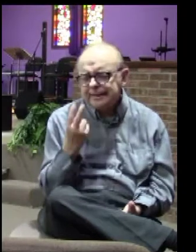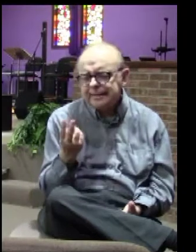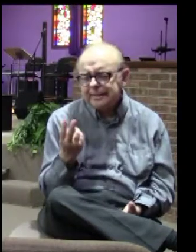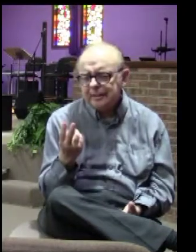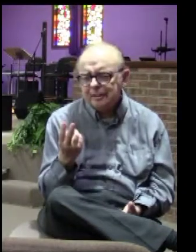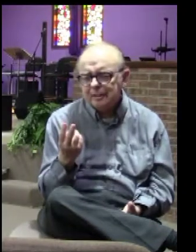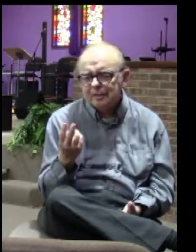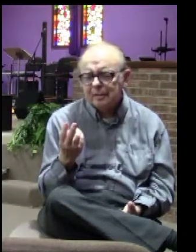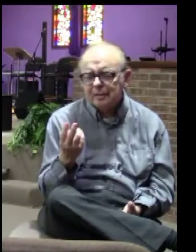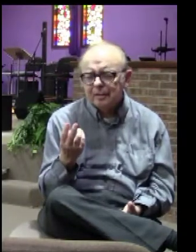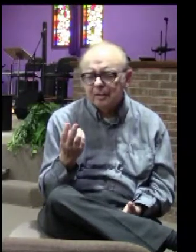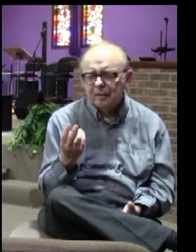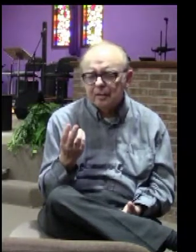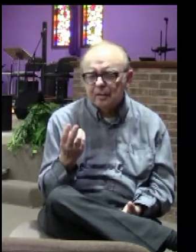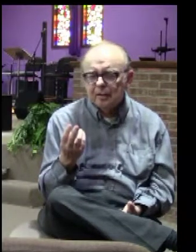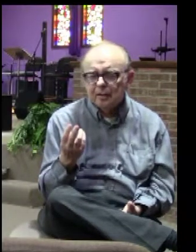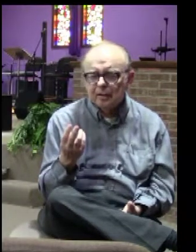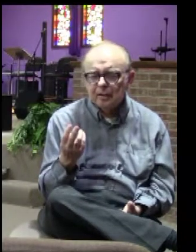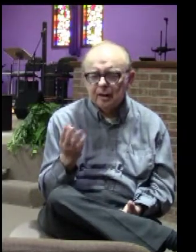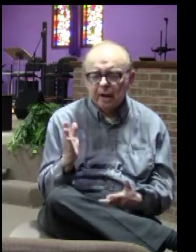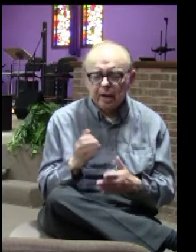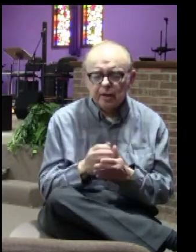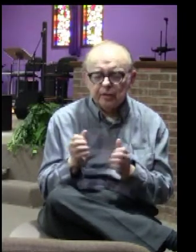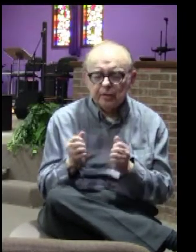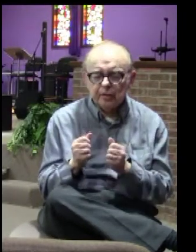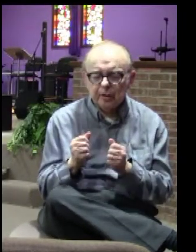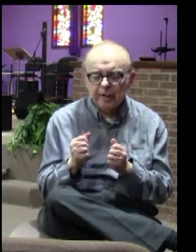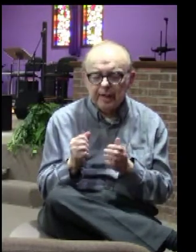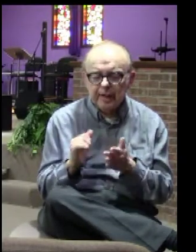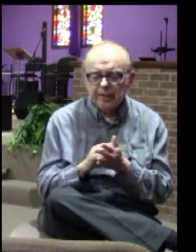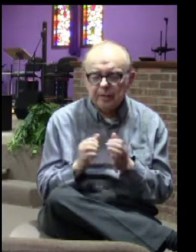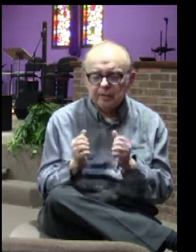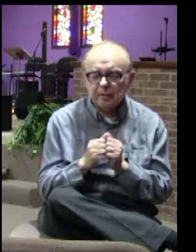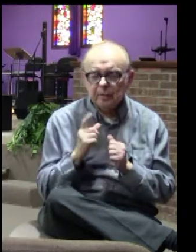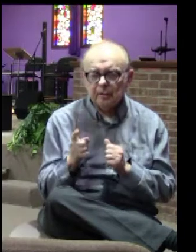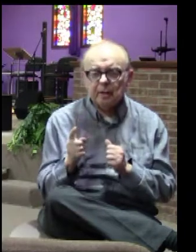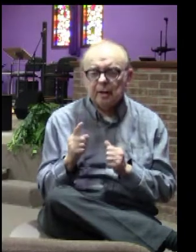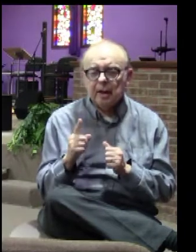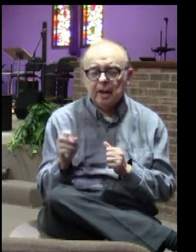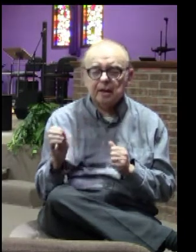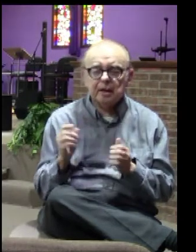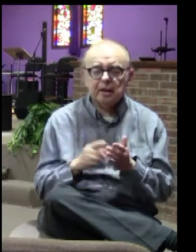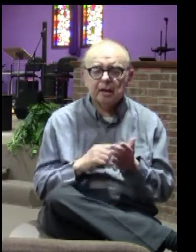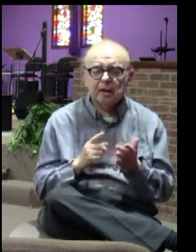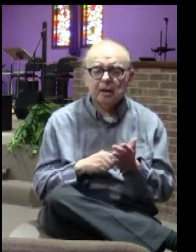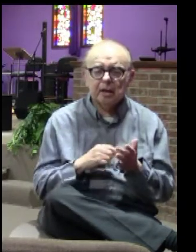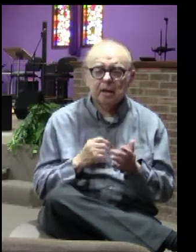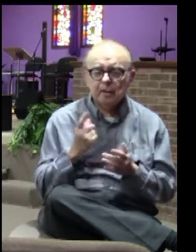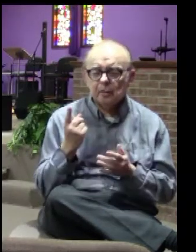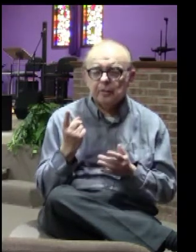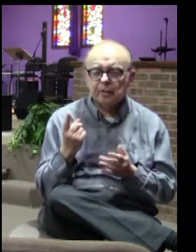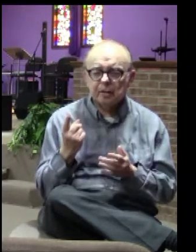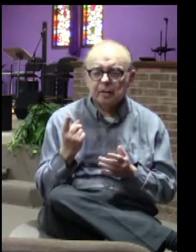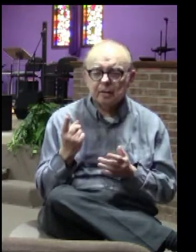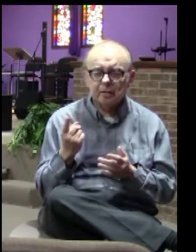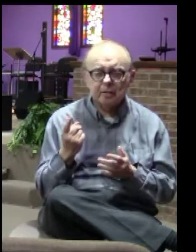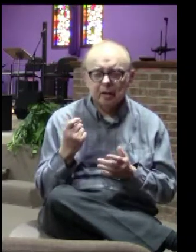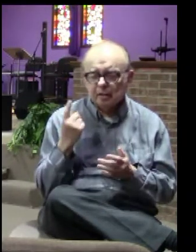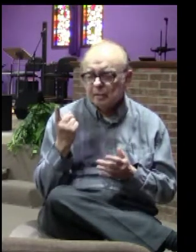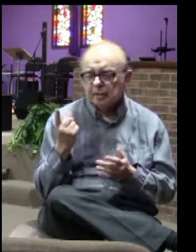see, I've shared this with you, and sometimes I don't think you really